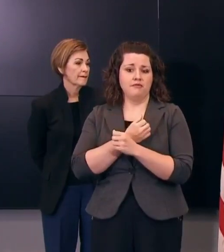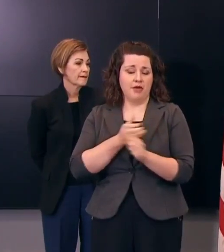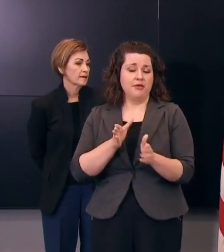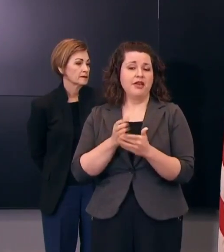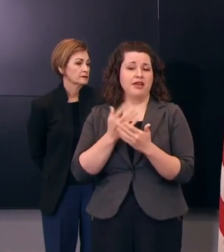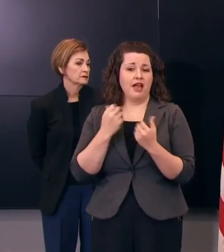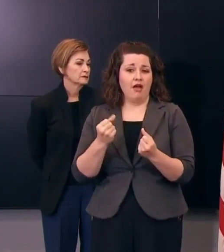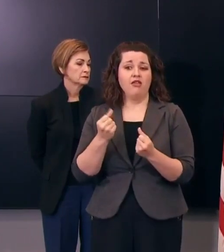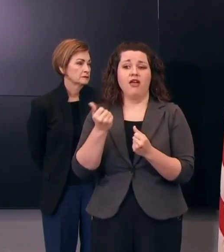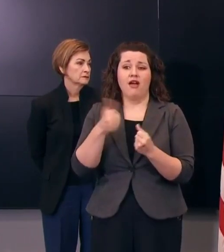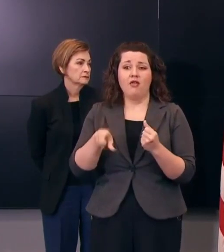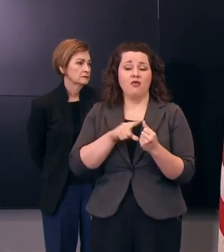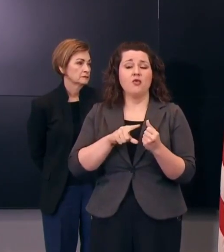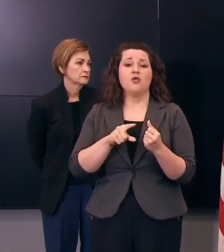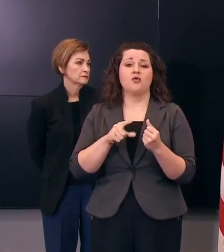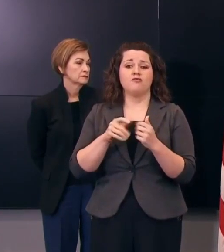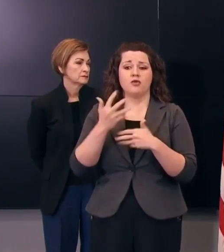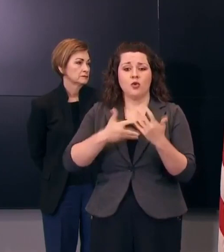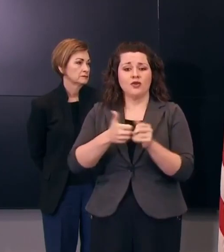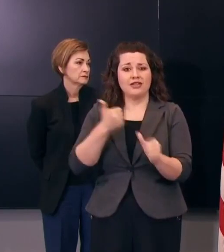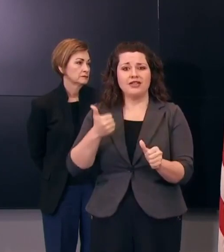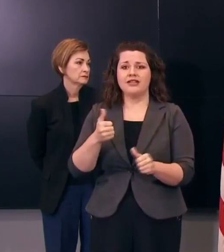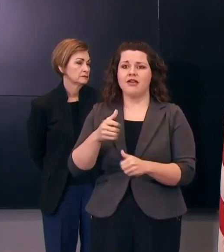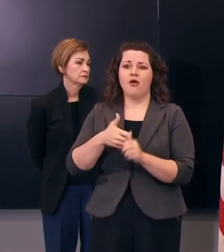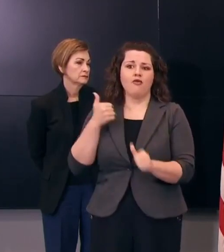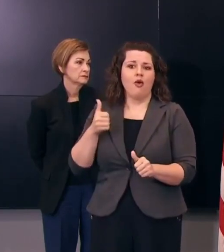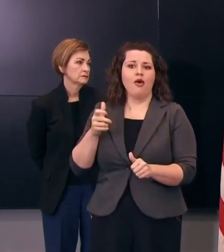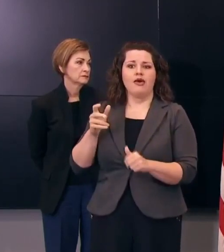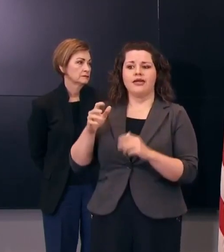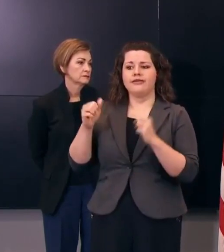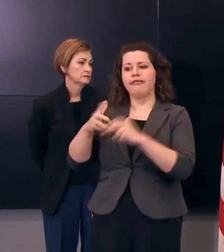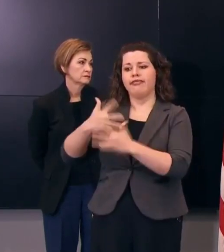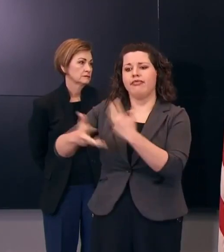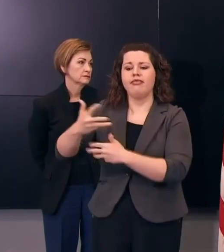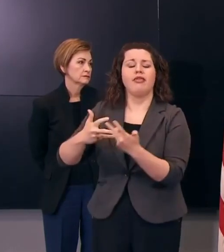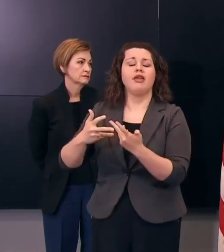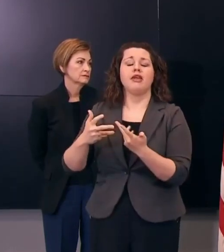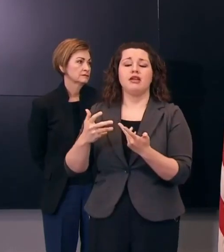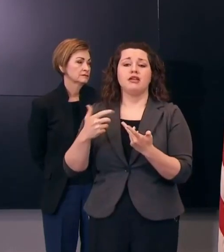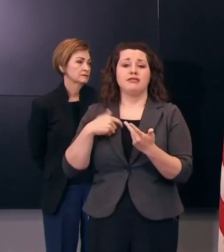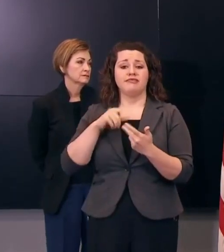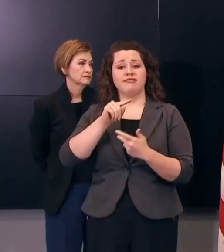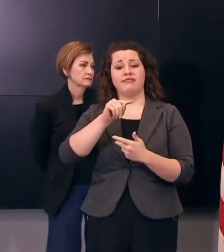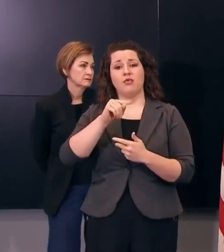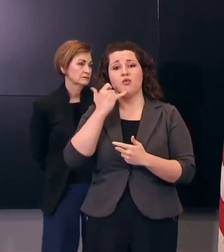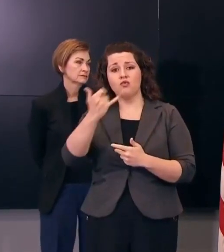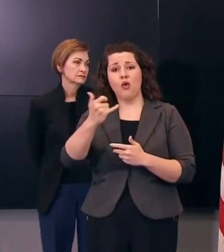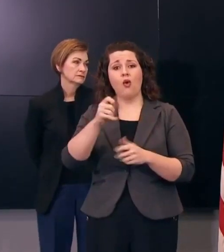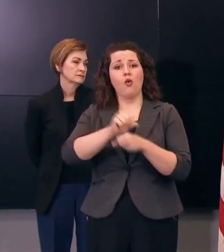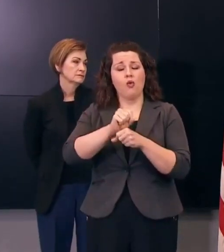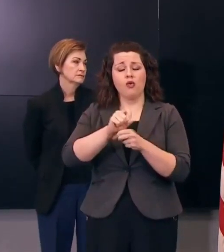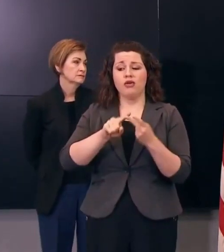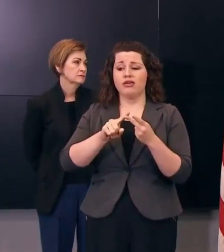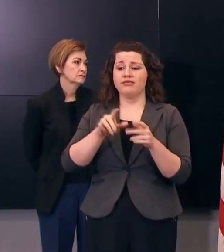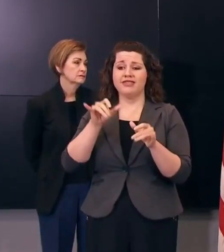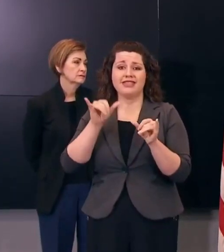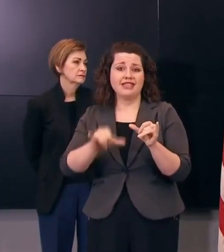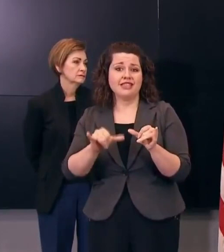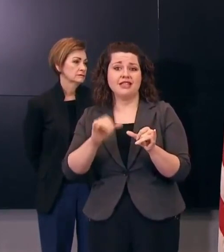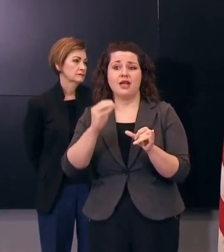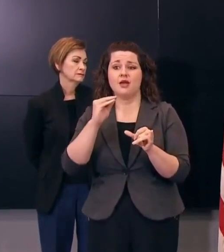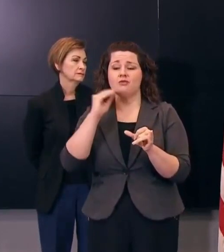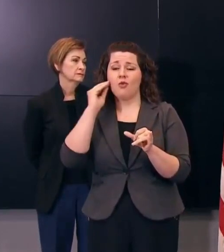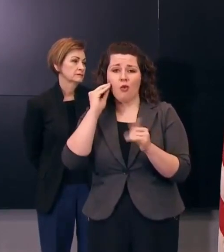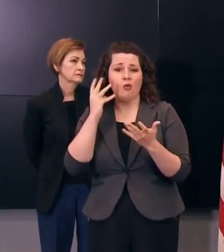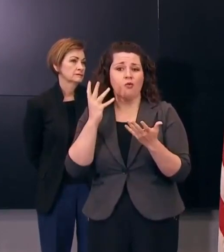social distancing, avoiding gatherings, teleworking, telelearning, staying home when you're ill, and